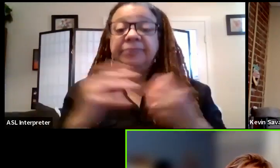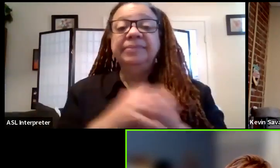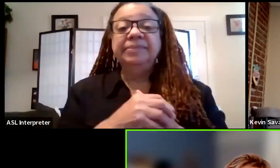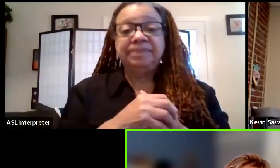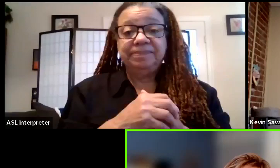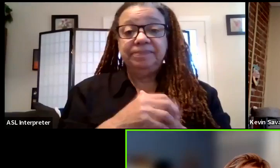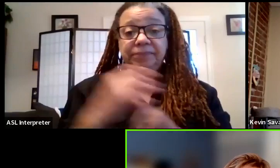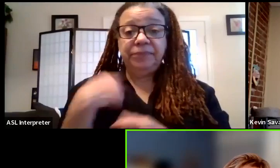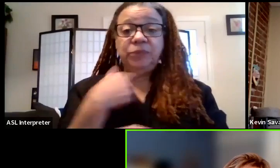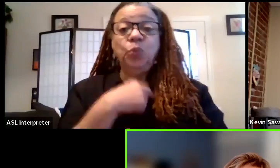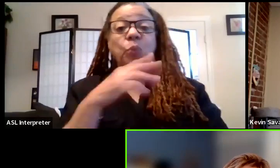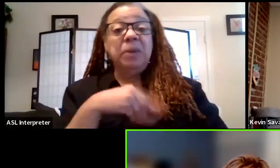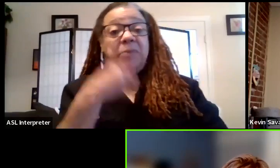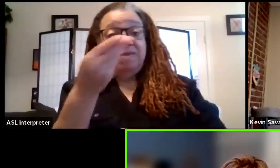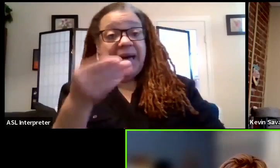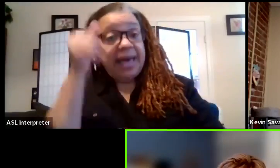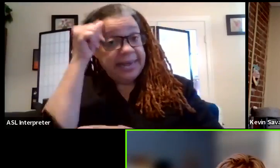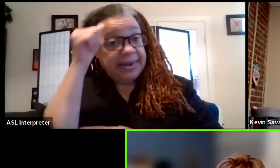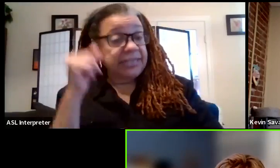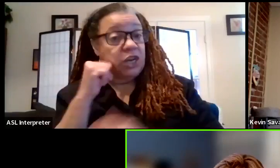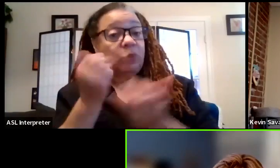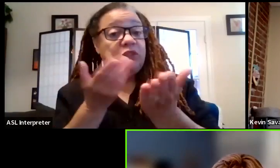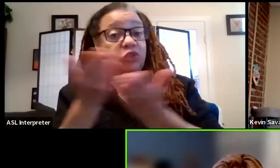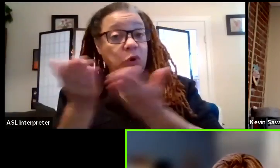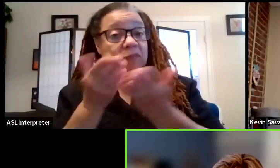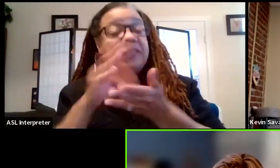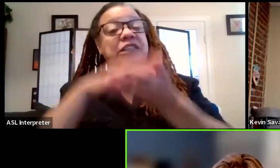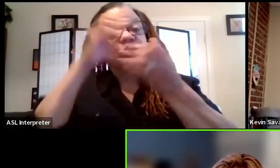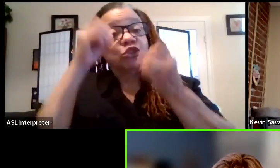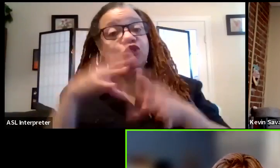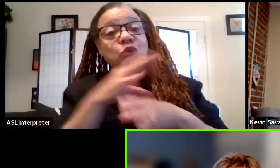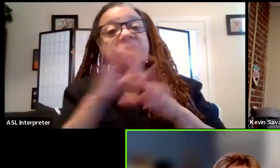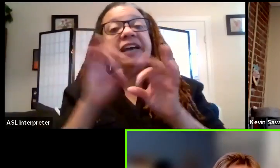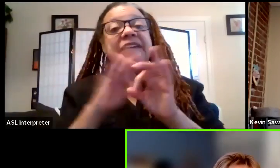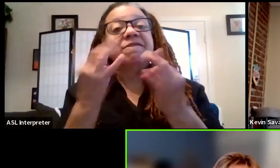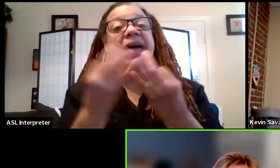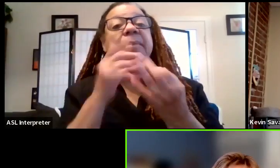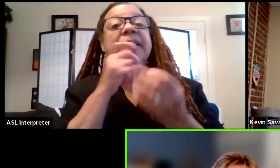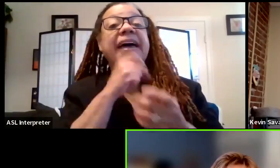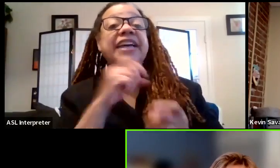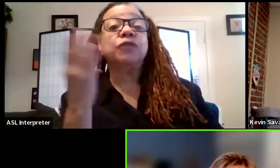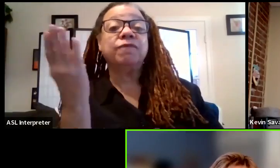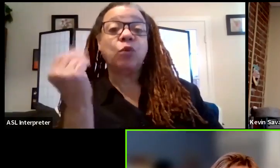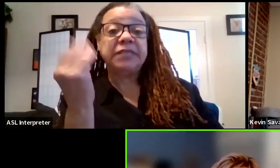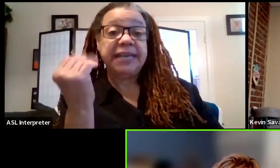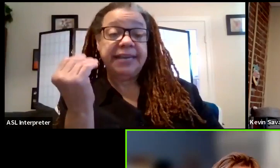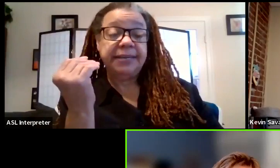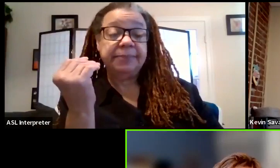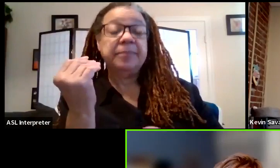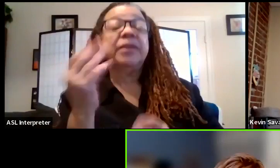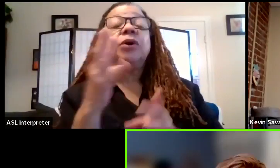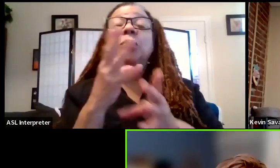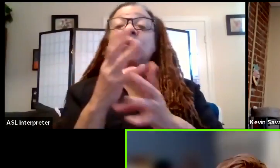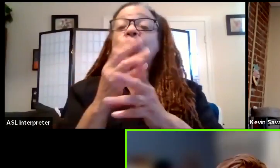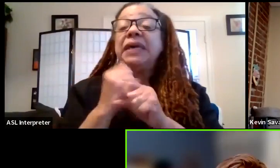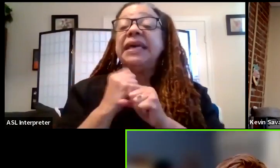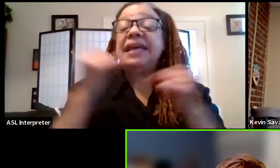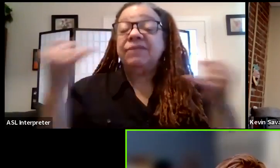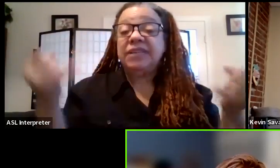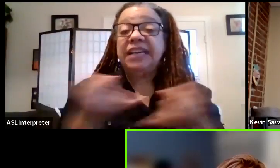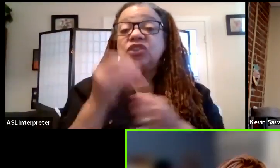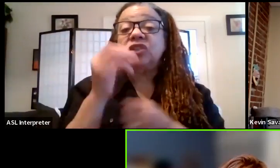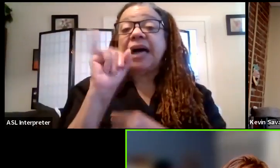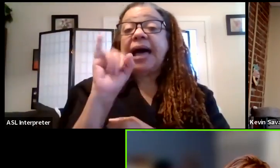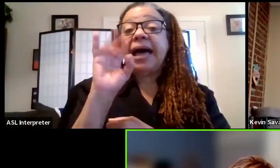provide adult service information to students and families beginning at age 14 when we receive an invitation to an individualized education plan